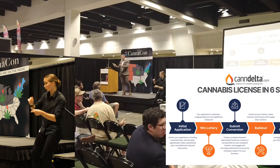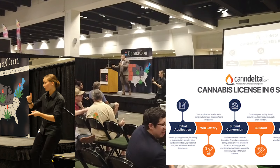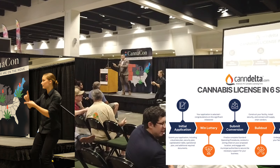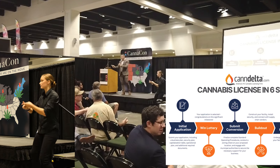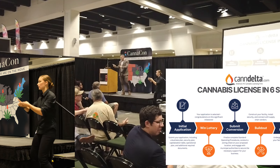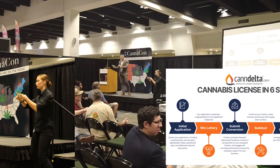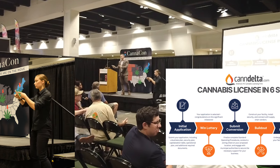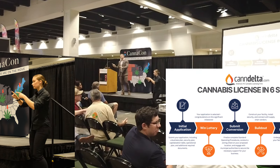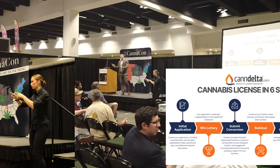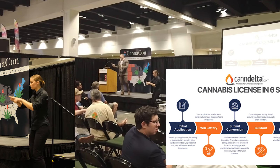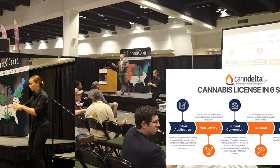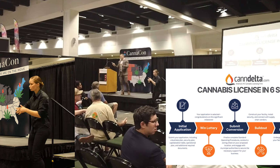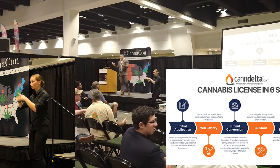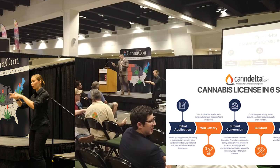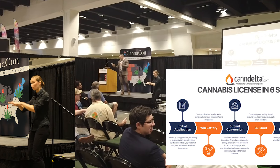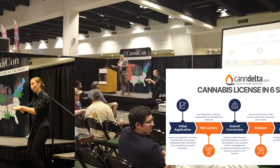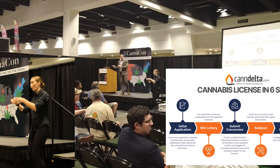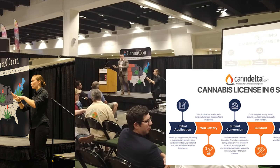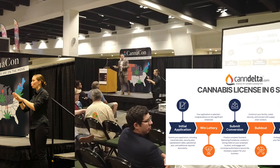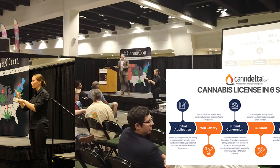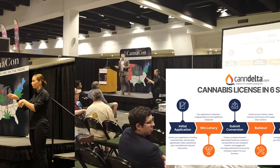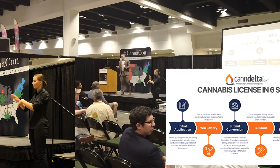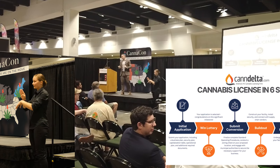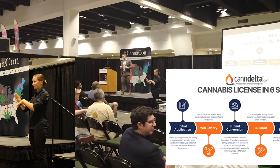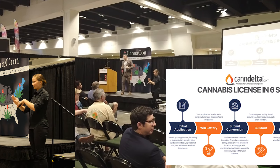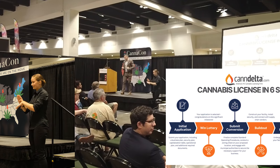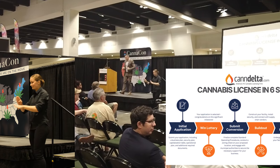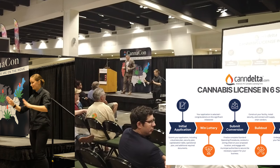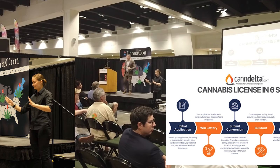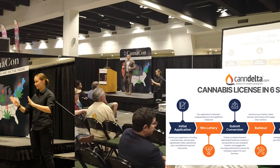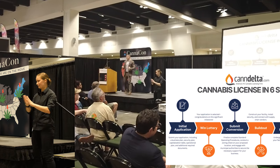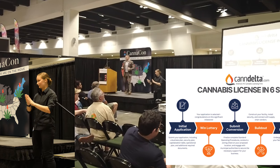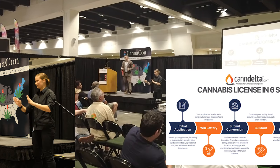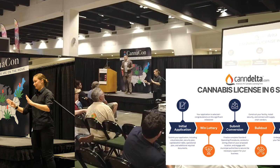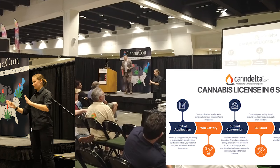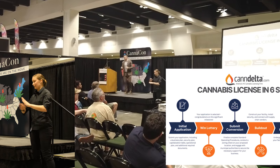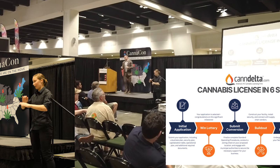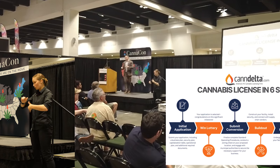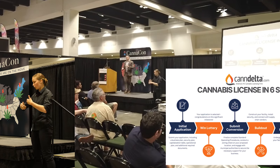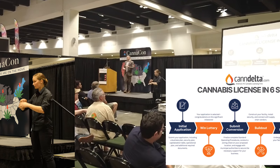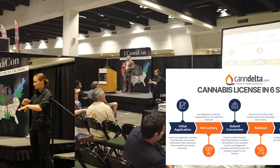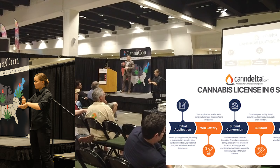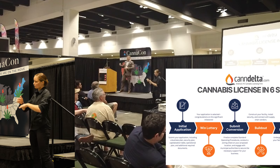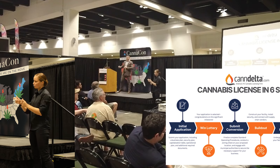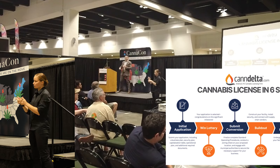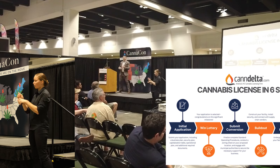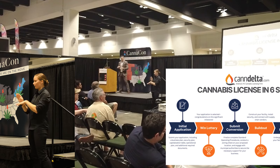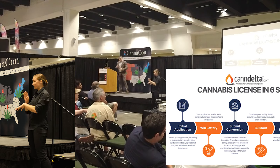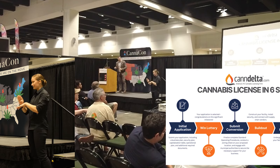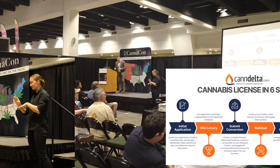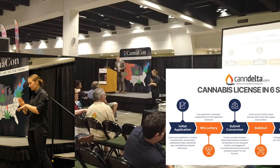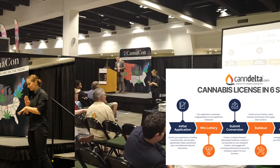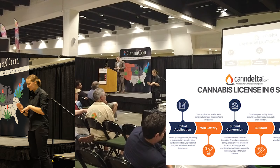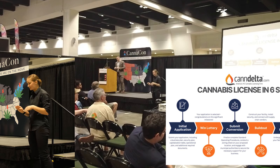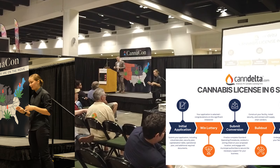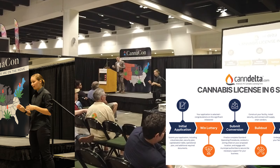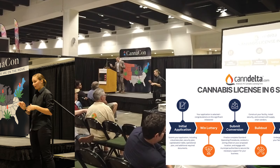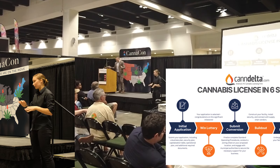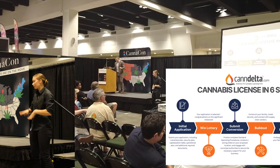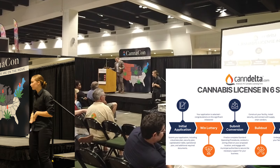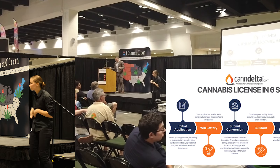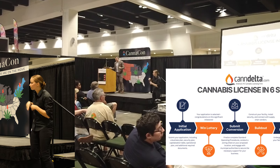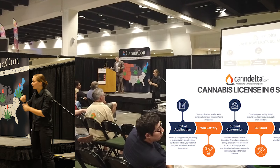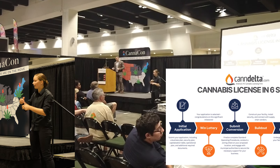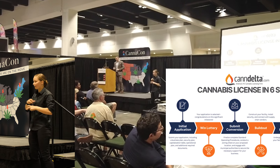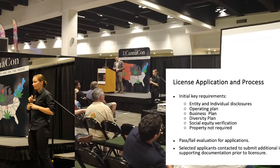That, I think, is really the crux of what this is going to look like when setting up a small business. this is going to be where the money gets spent. And this is a very,